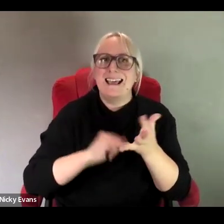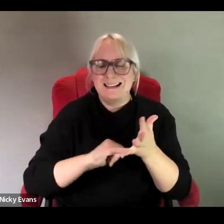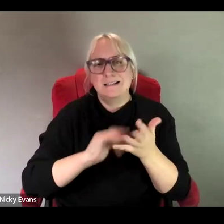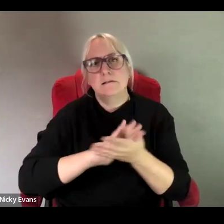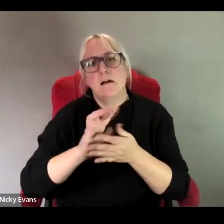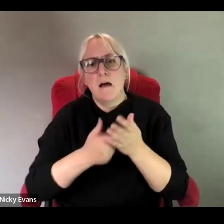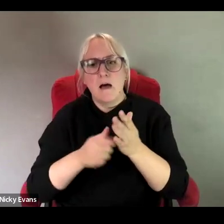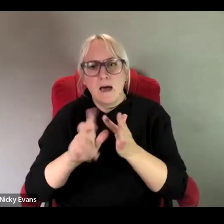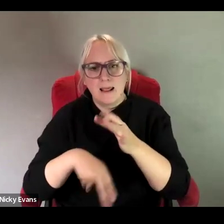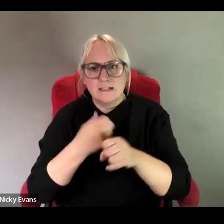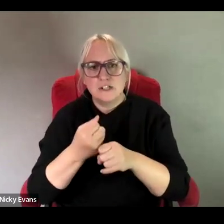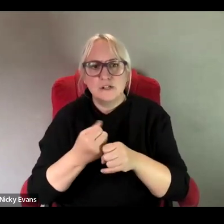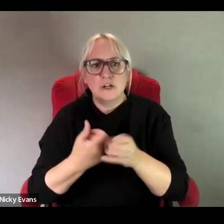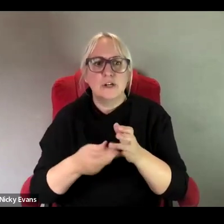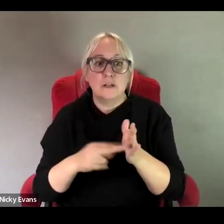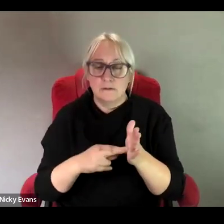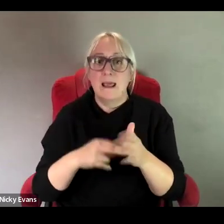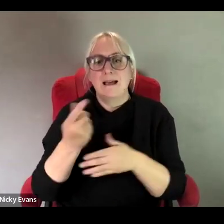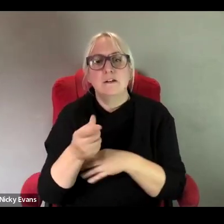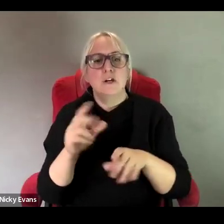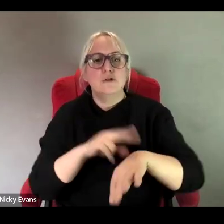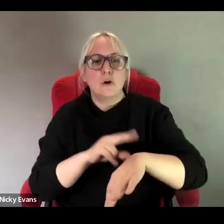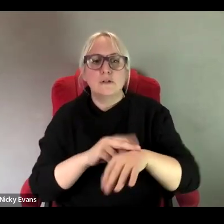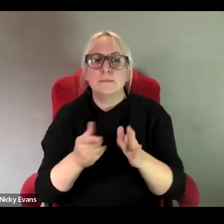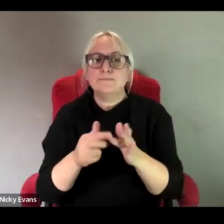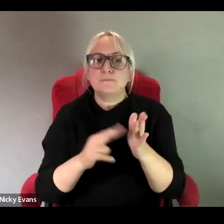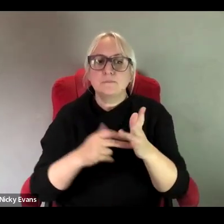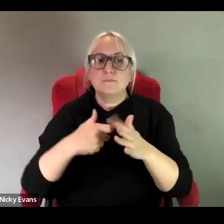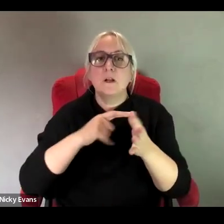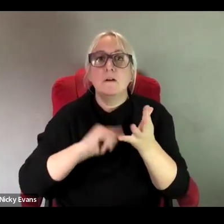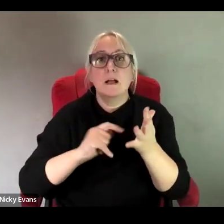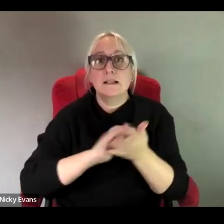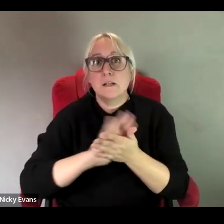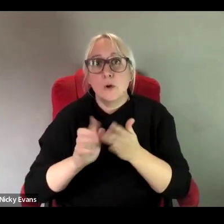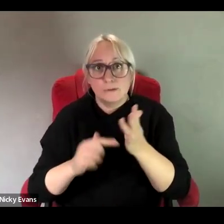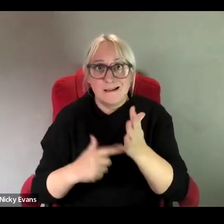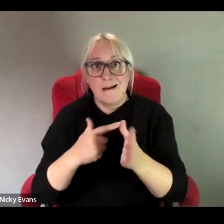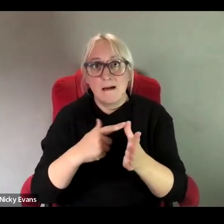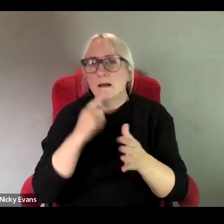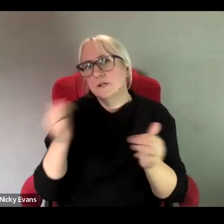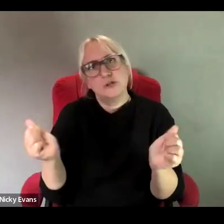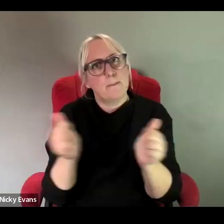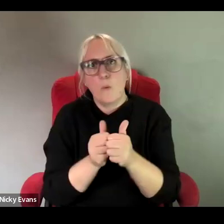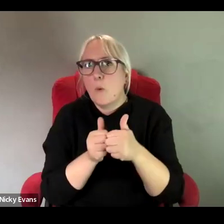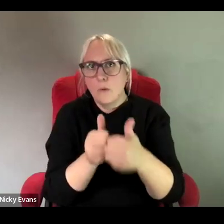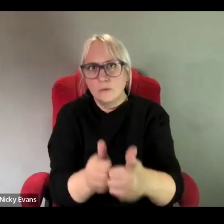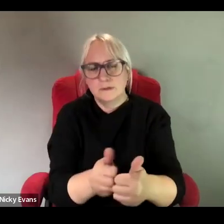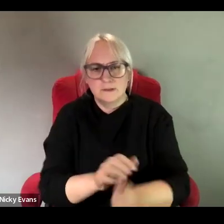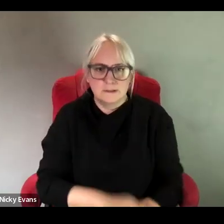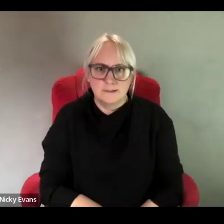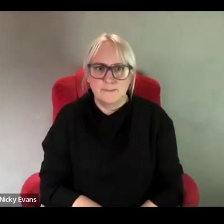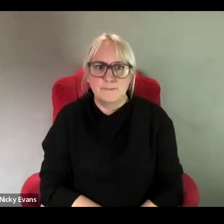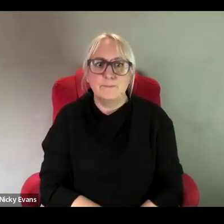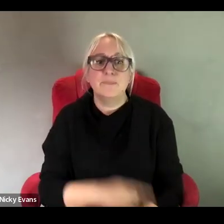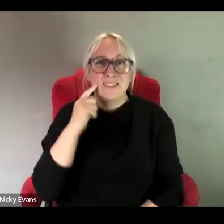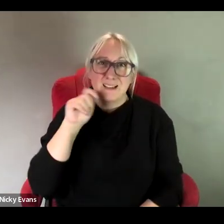And I just think that might help solve some of the problems that Nathan Lee Davis referred